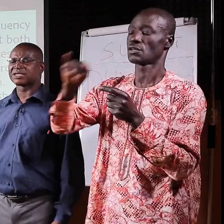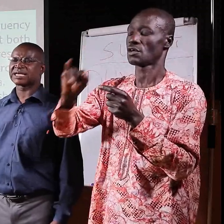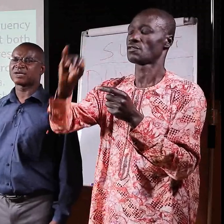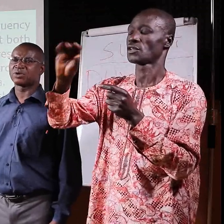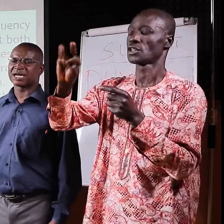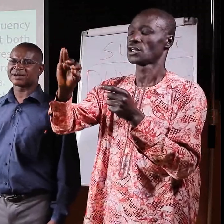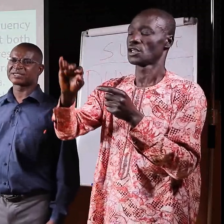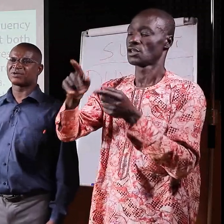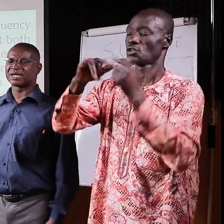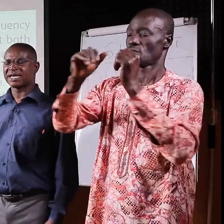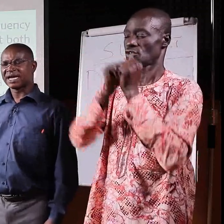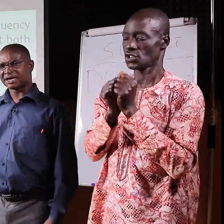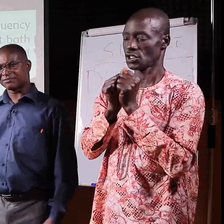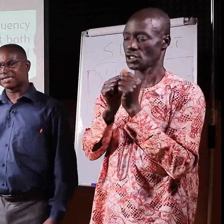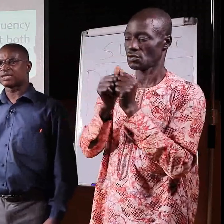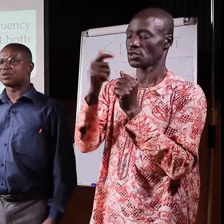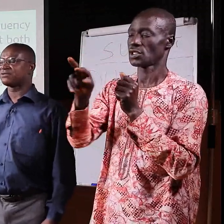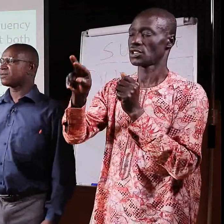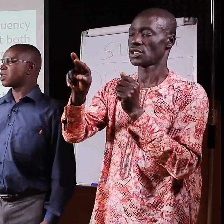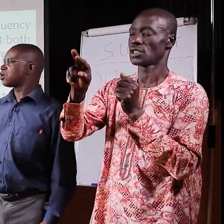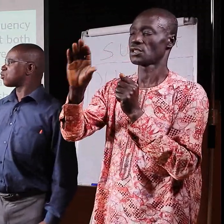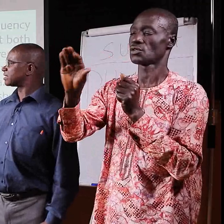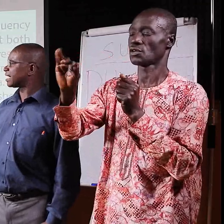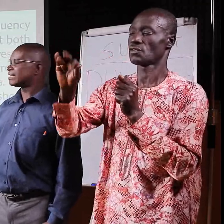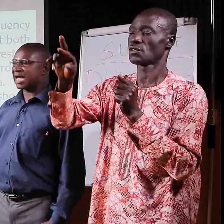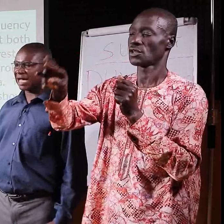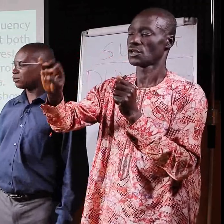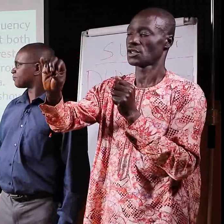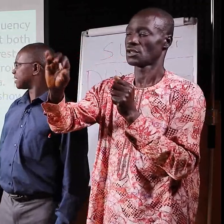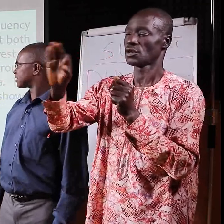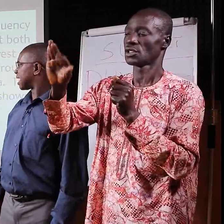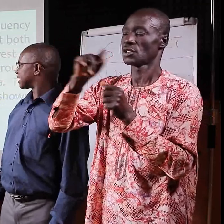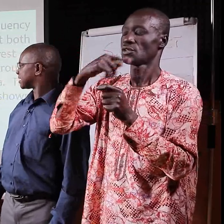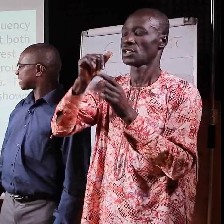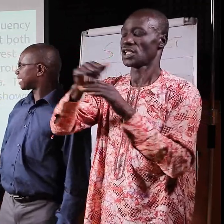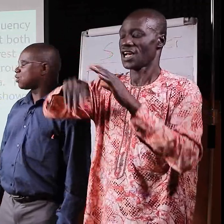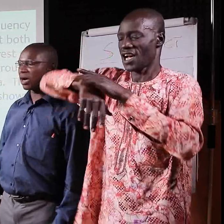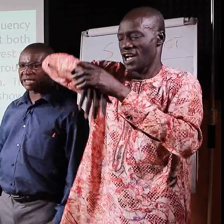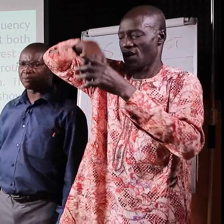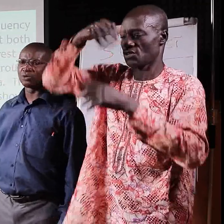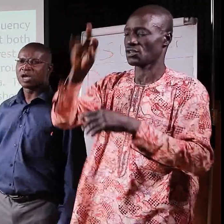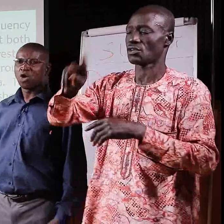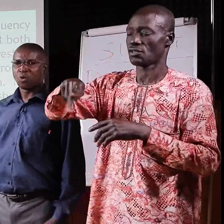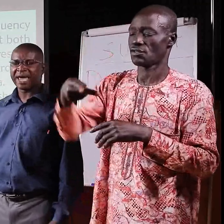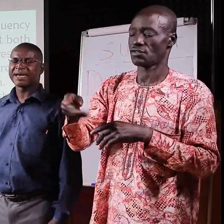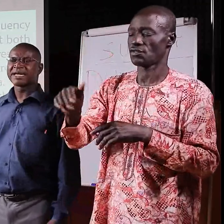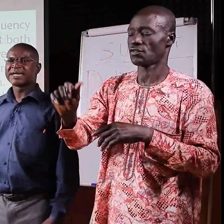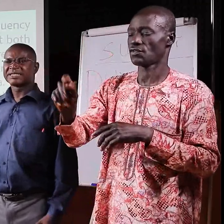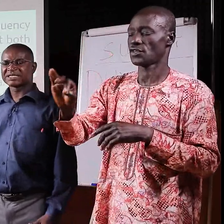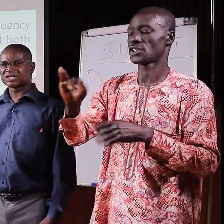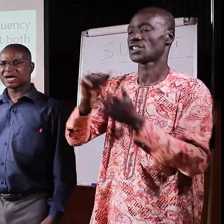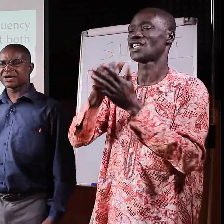wave coincide with the crest of the reflected wave, we say they are out of phase. And that's exactly what happened